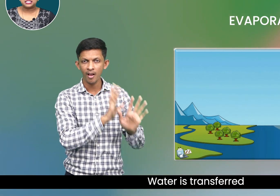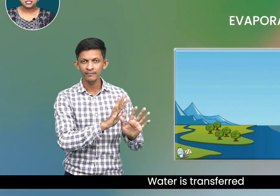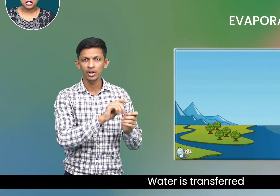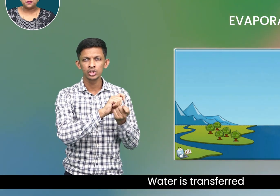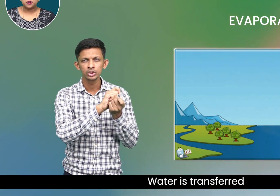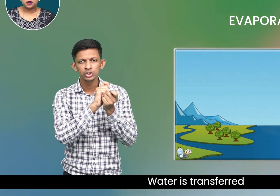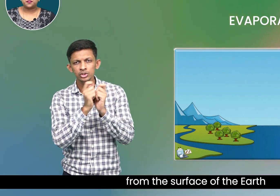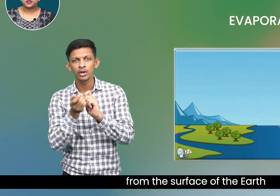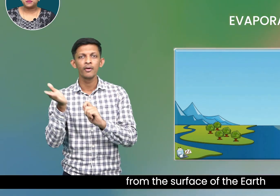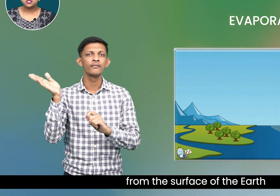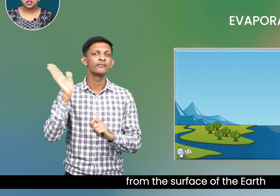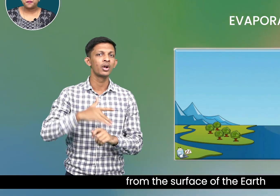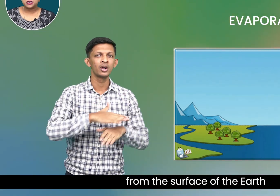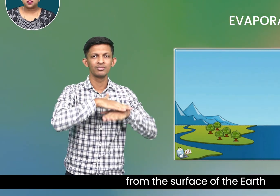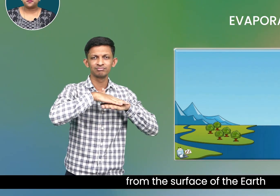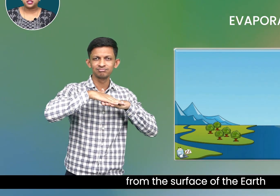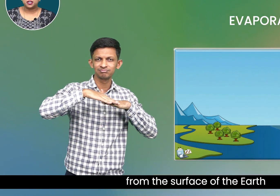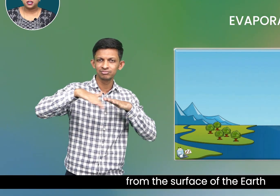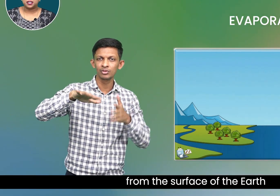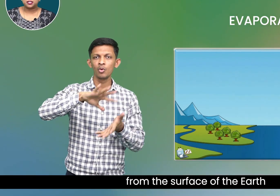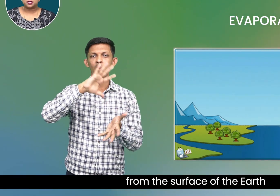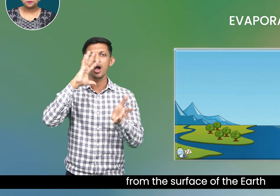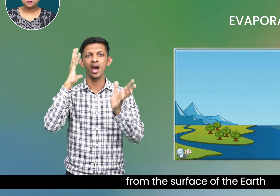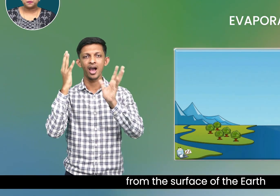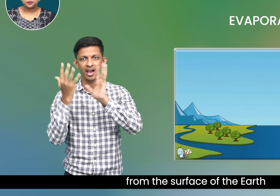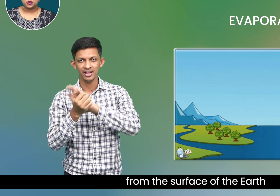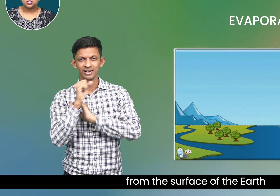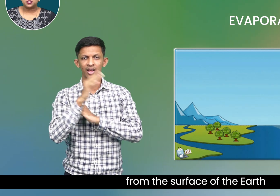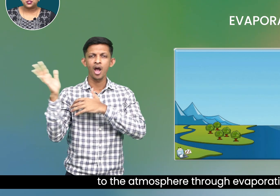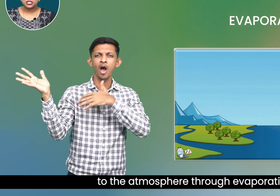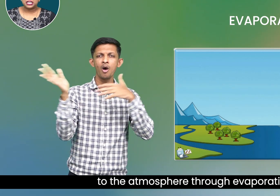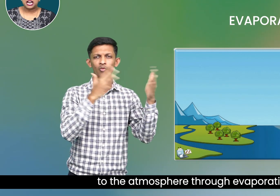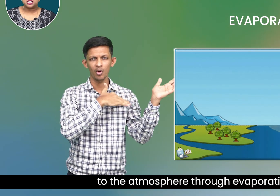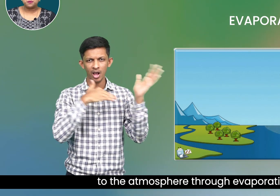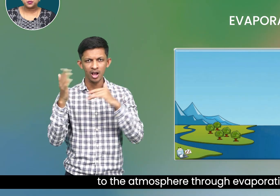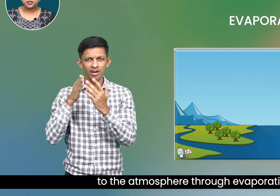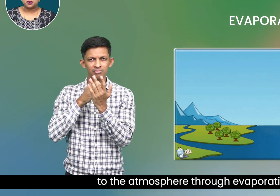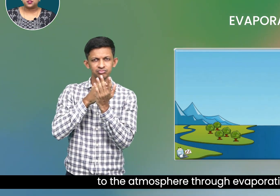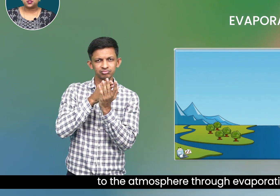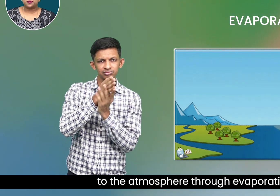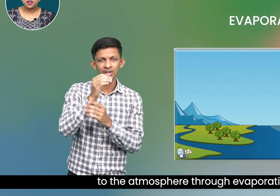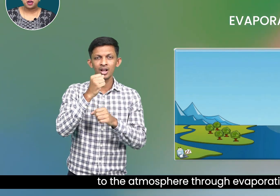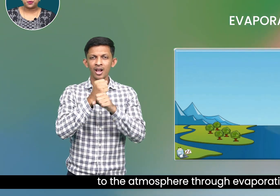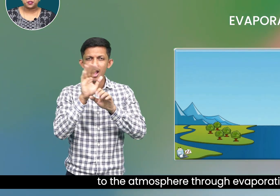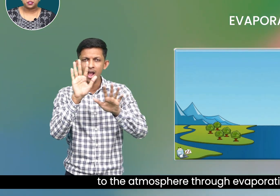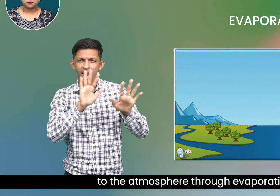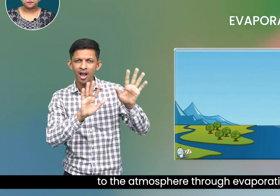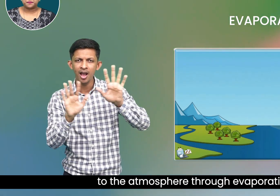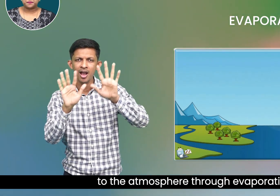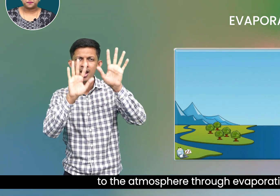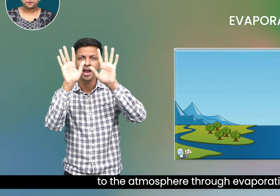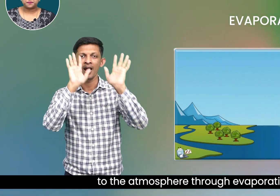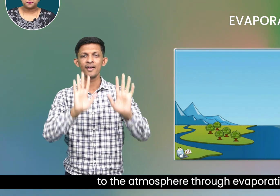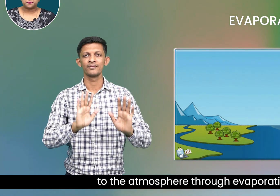Water is transferred from the surface of the earth to the atmosphere through evaporation,